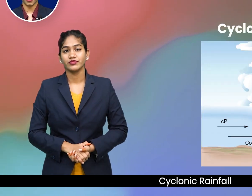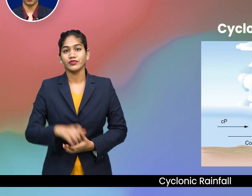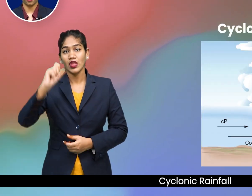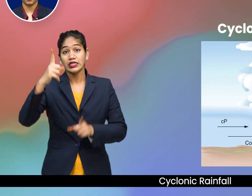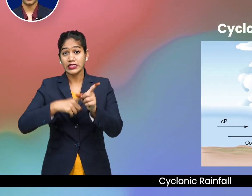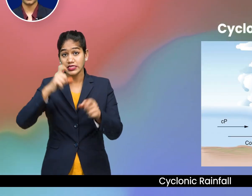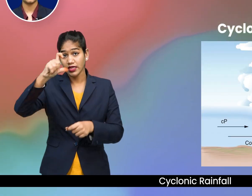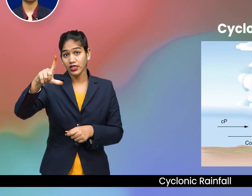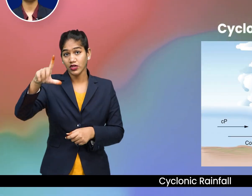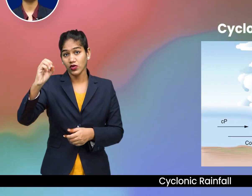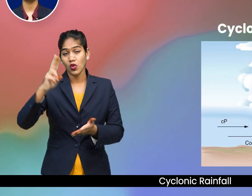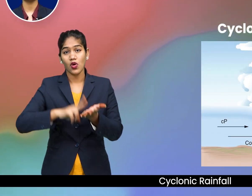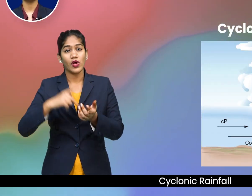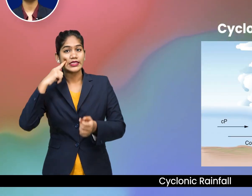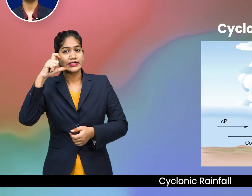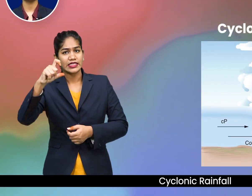Cyclonic rainfall.